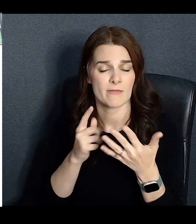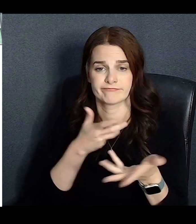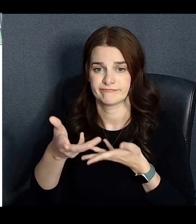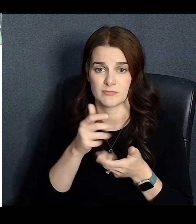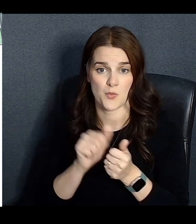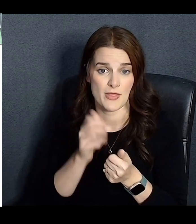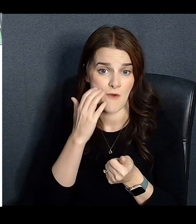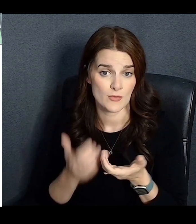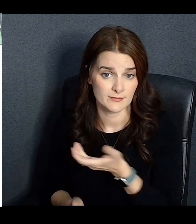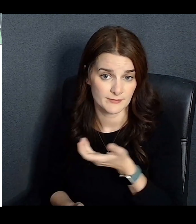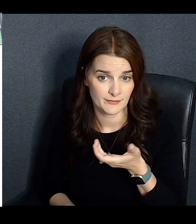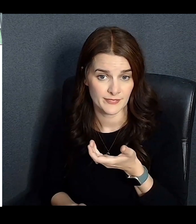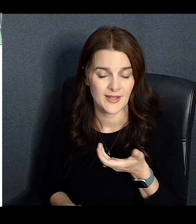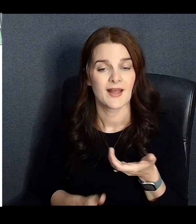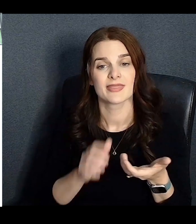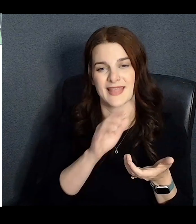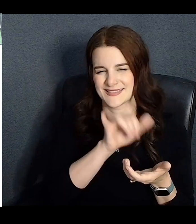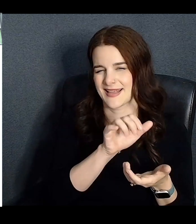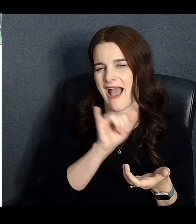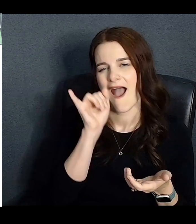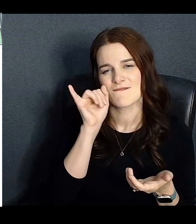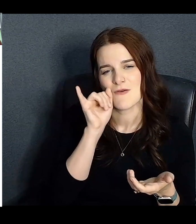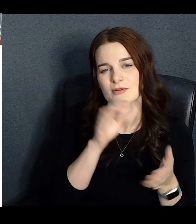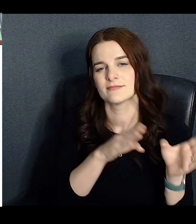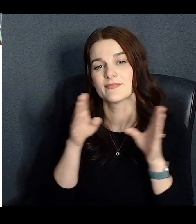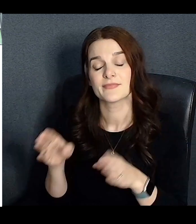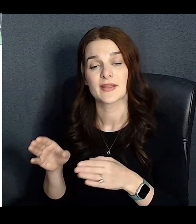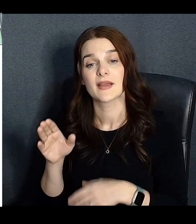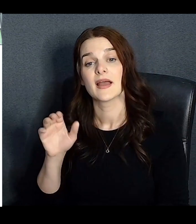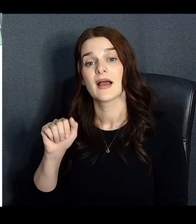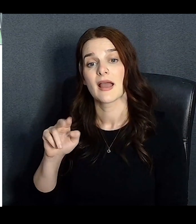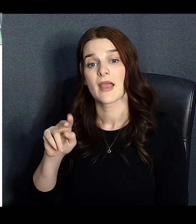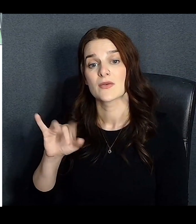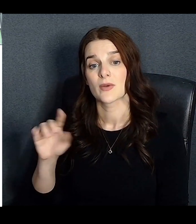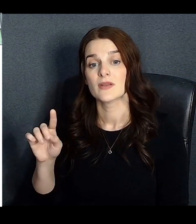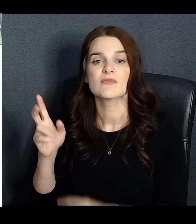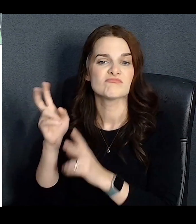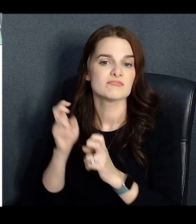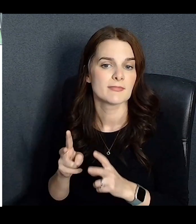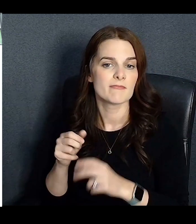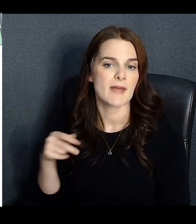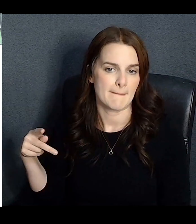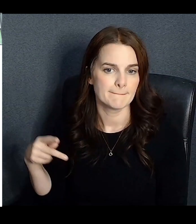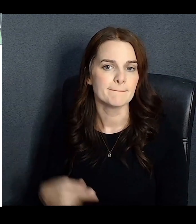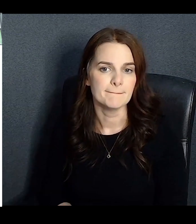for interacting with your phone. So that's native to iPhone. On Android, you can download an assistive touch app.